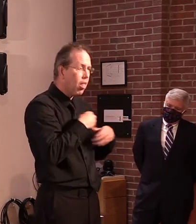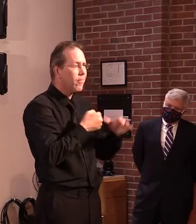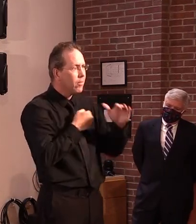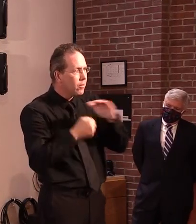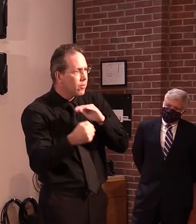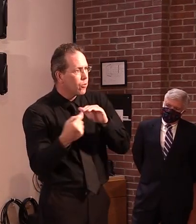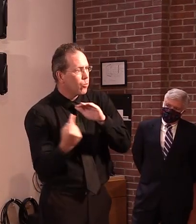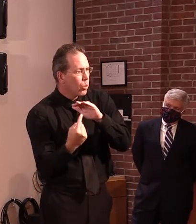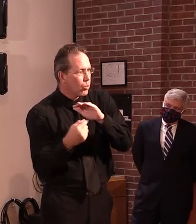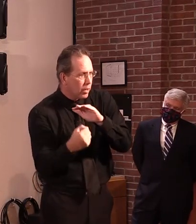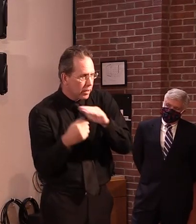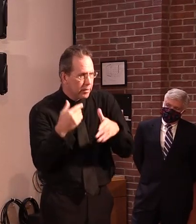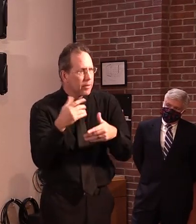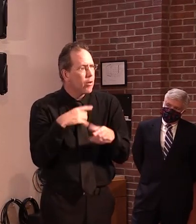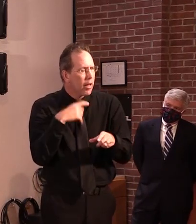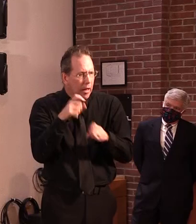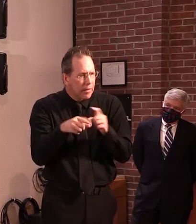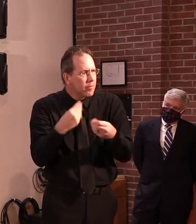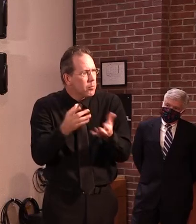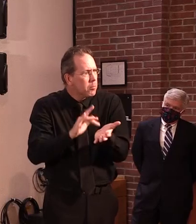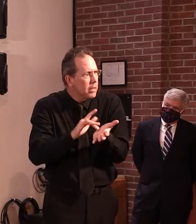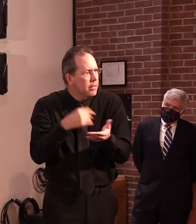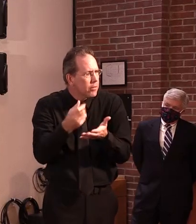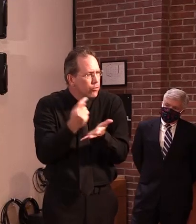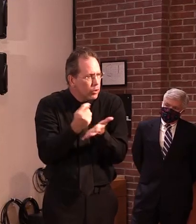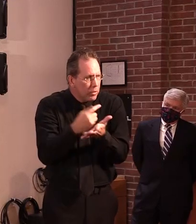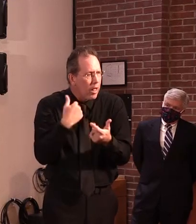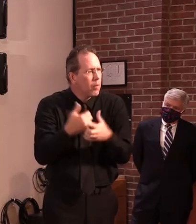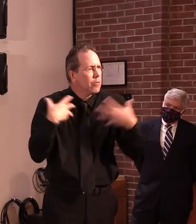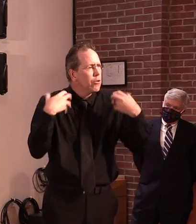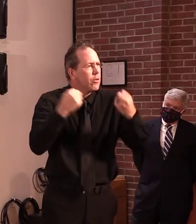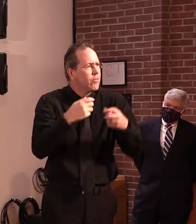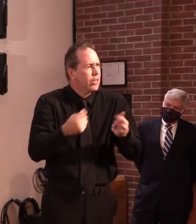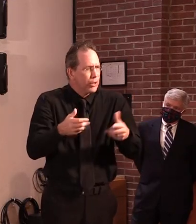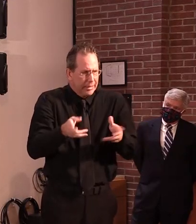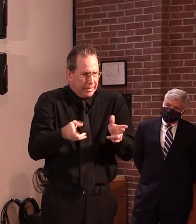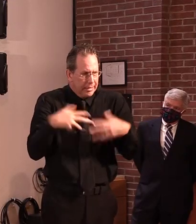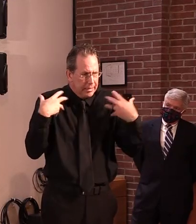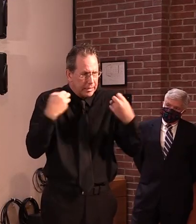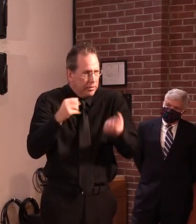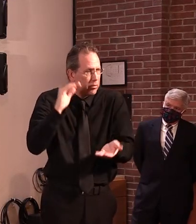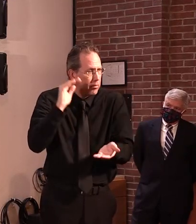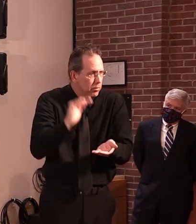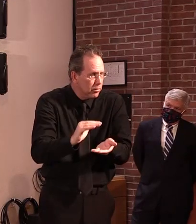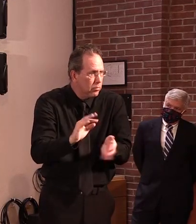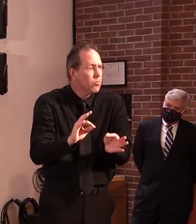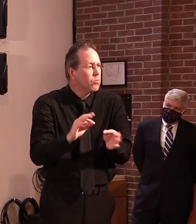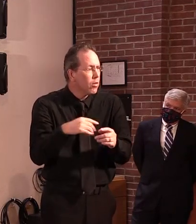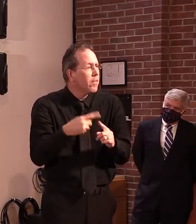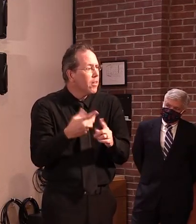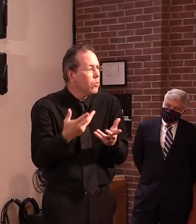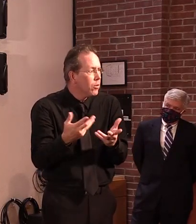help lessen their illness as well. And in one case, perhaps reduce mortality from the